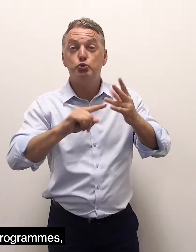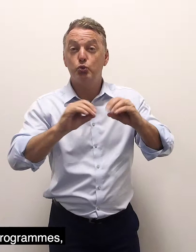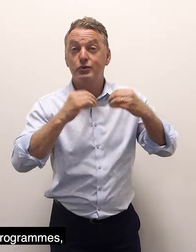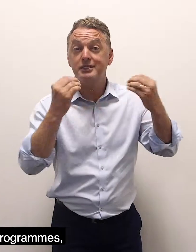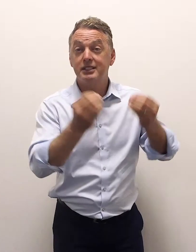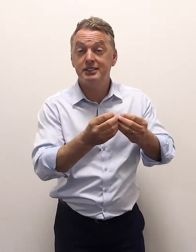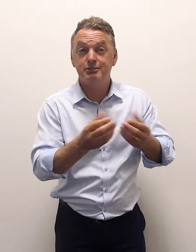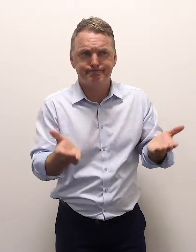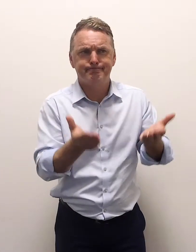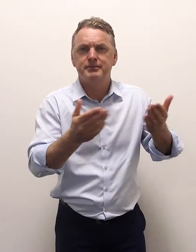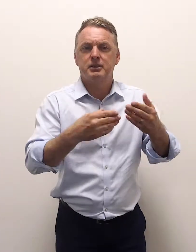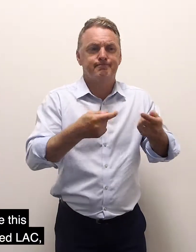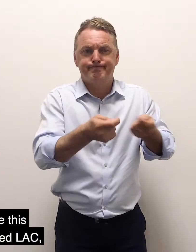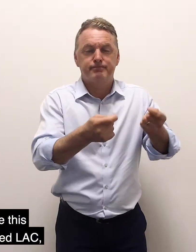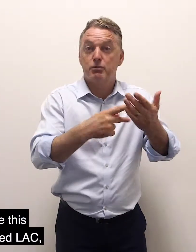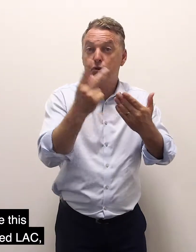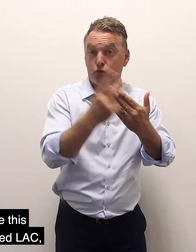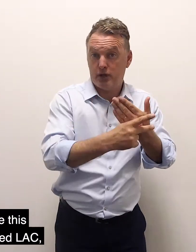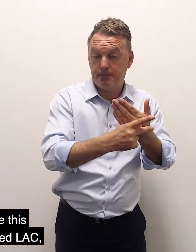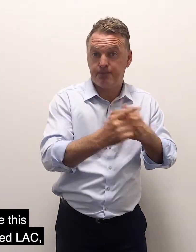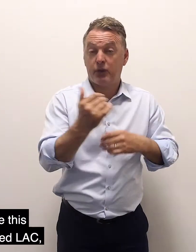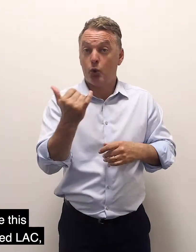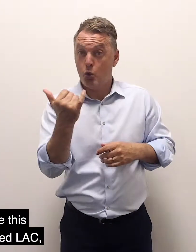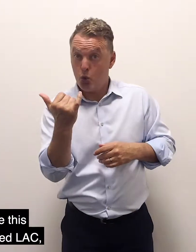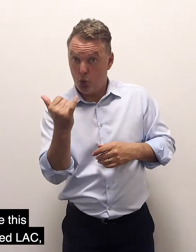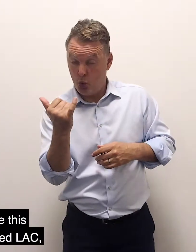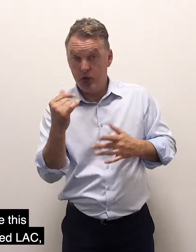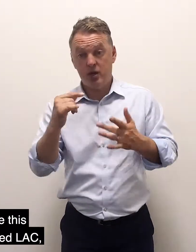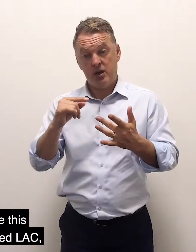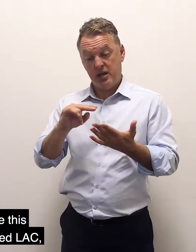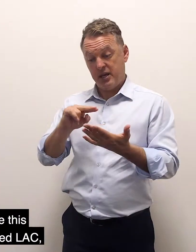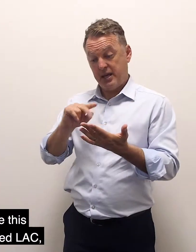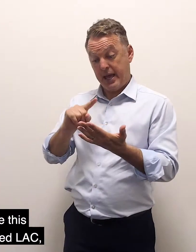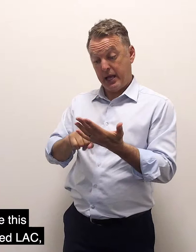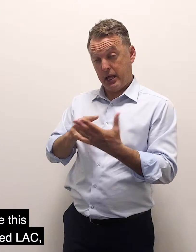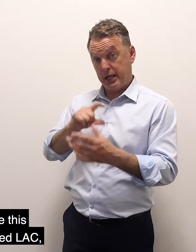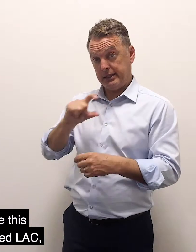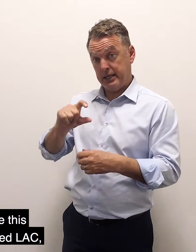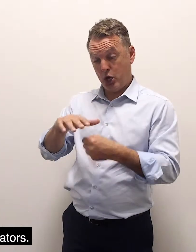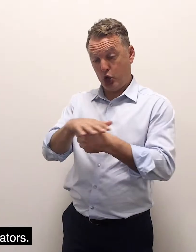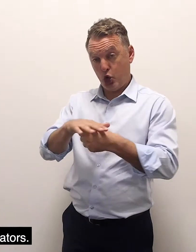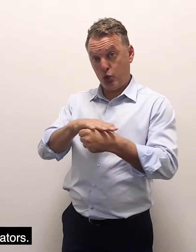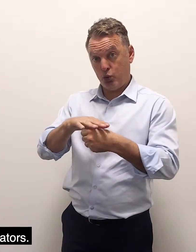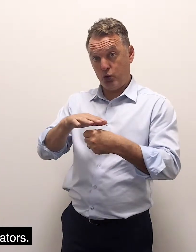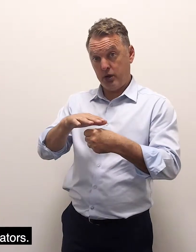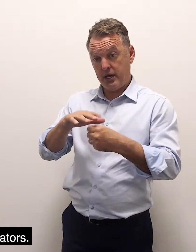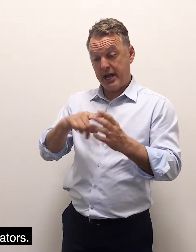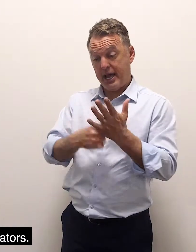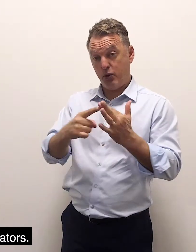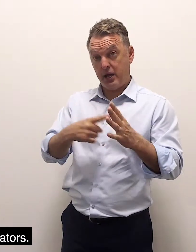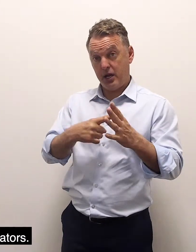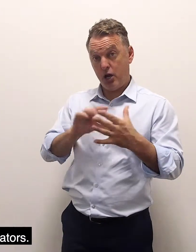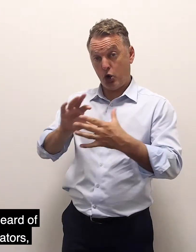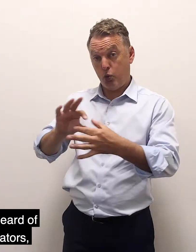run programs, but they also have this part of the NDIA called LAC, Local